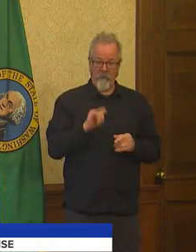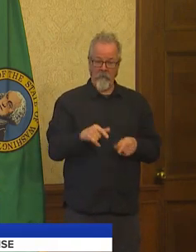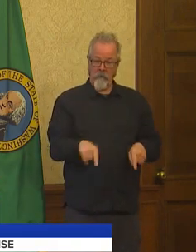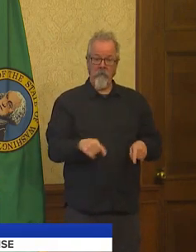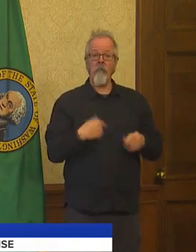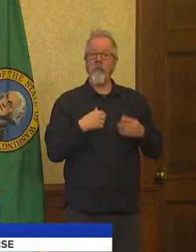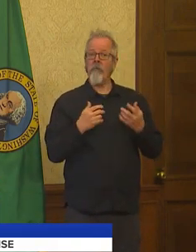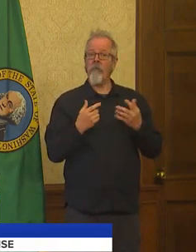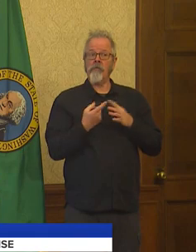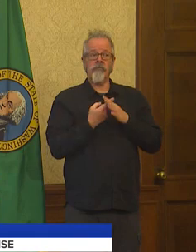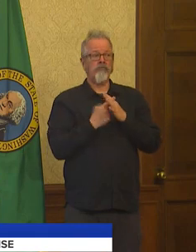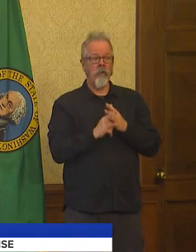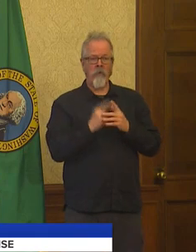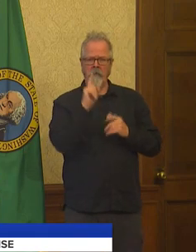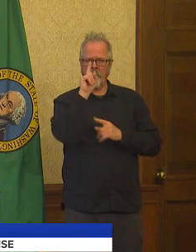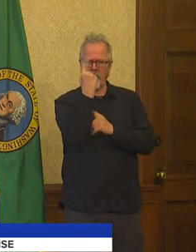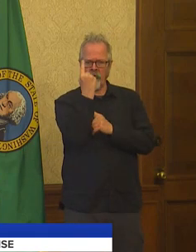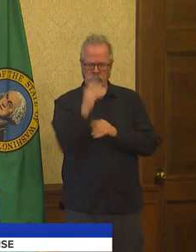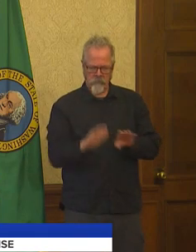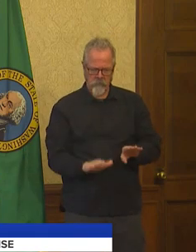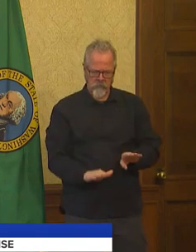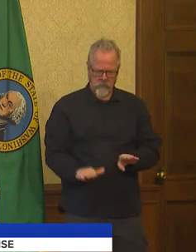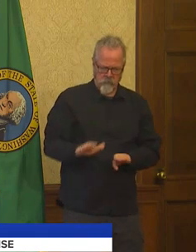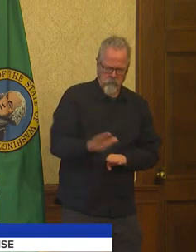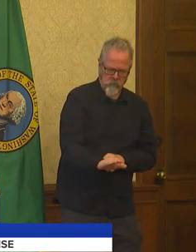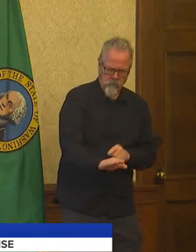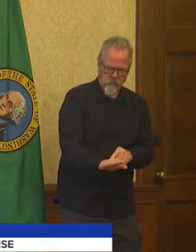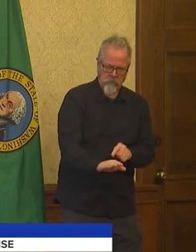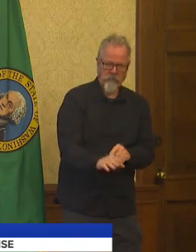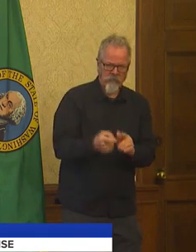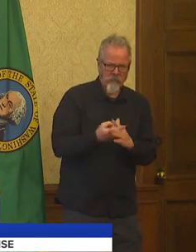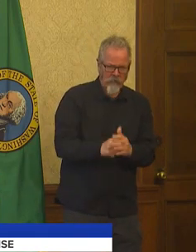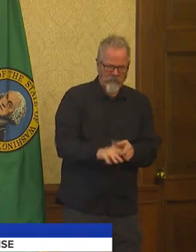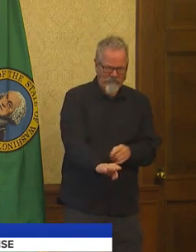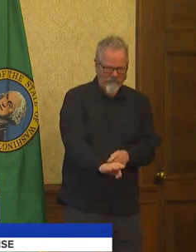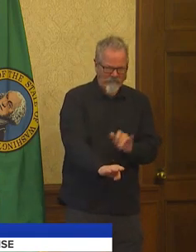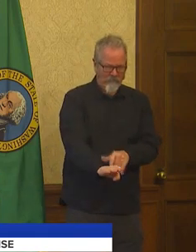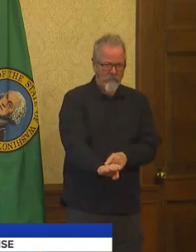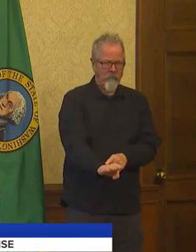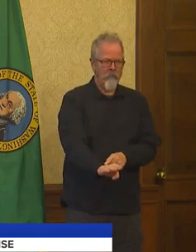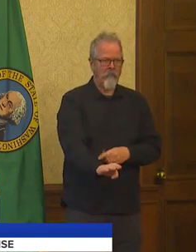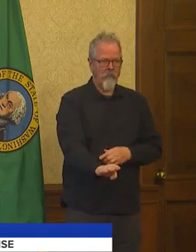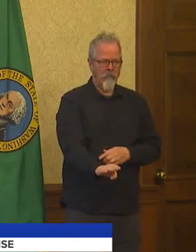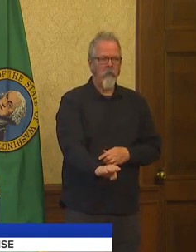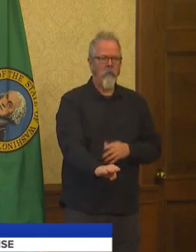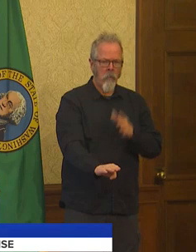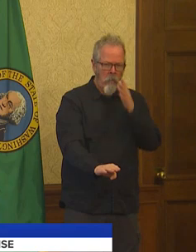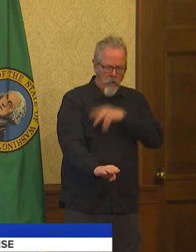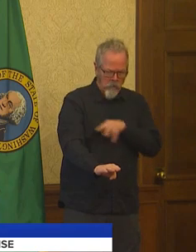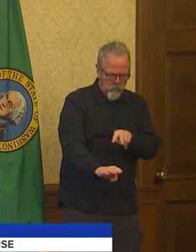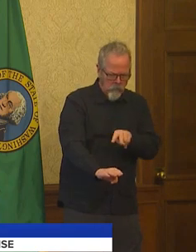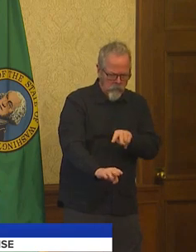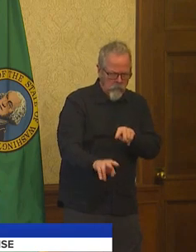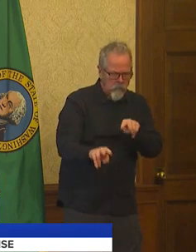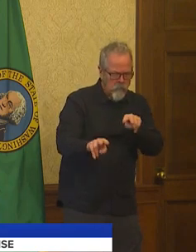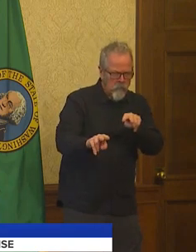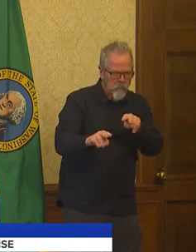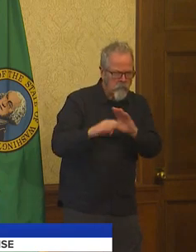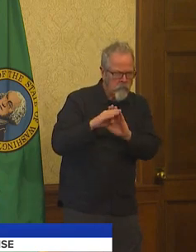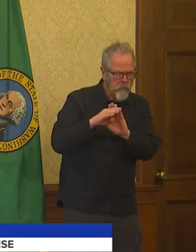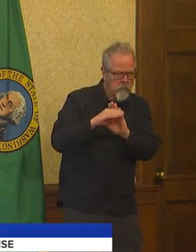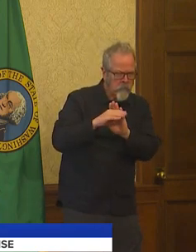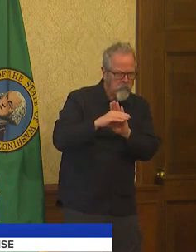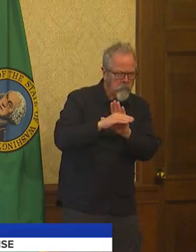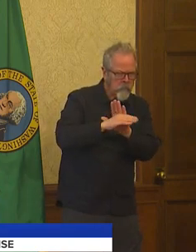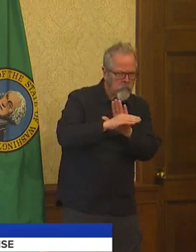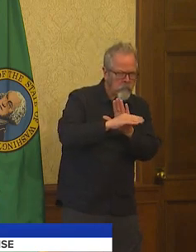dates, determine how we act. It's like someone who has a plan to go hiking. They've got their boots